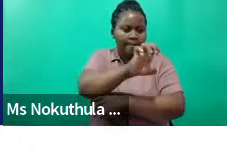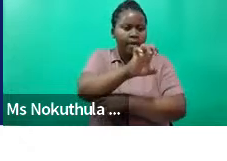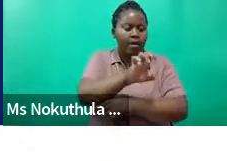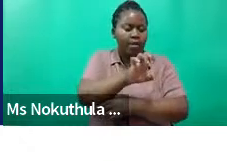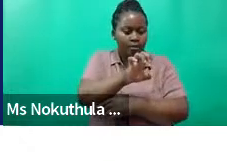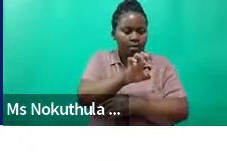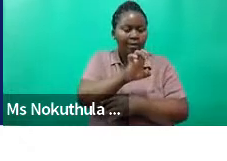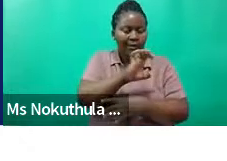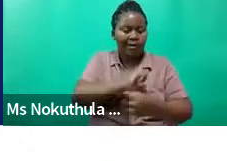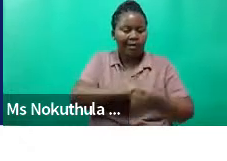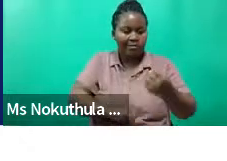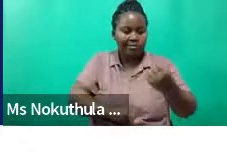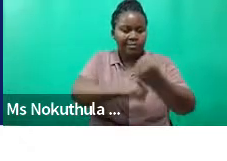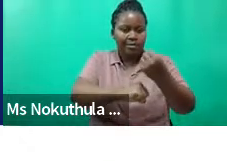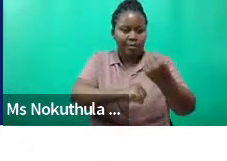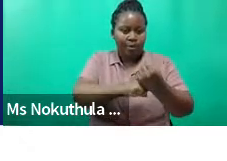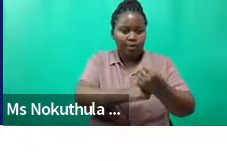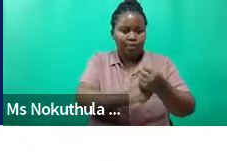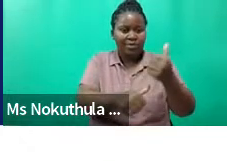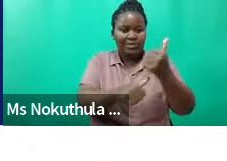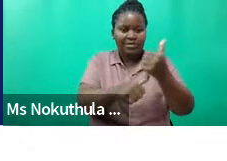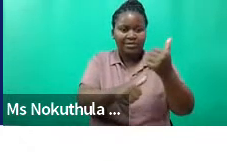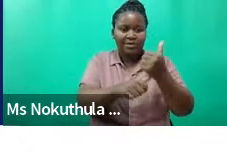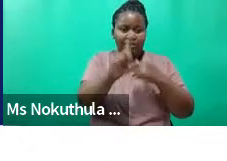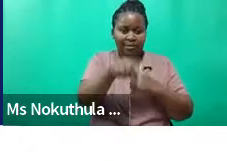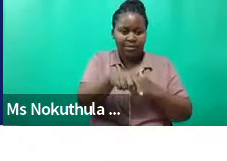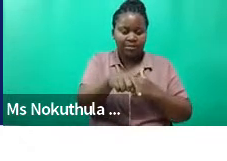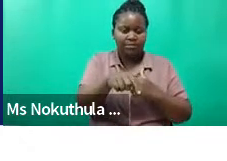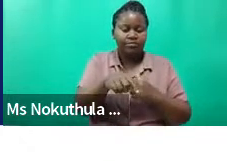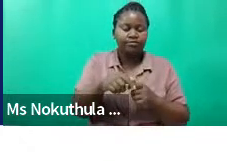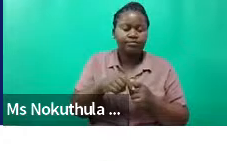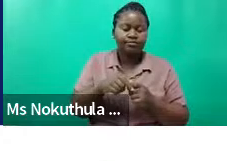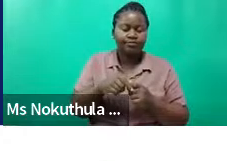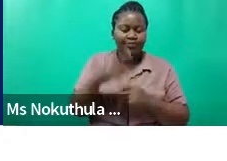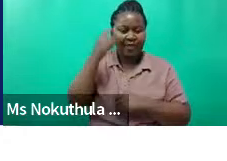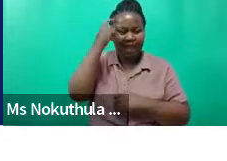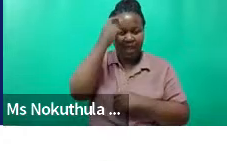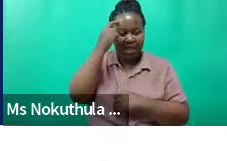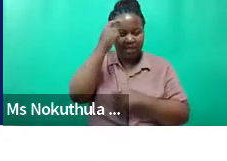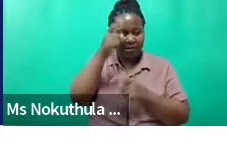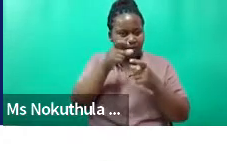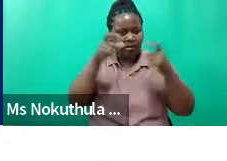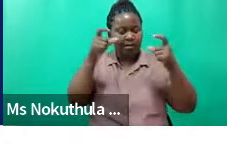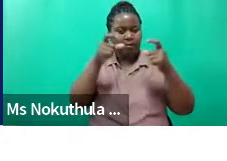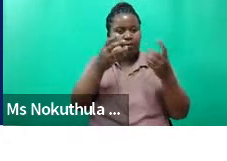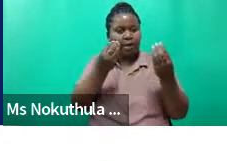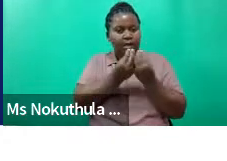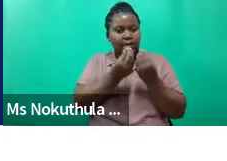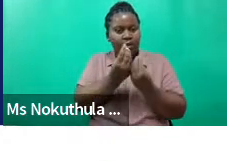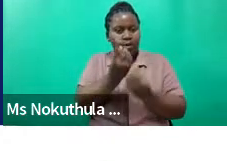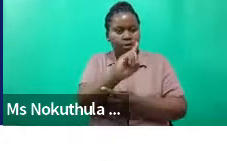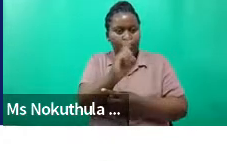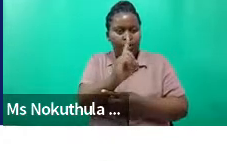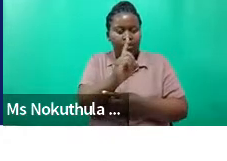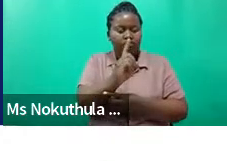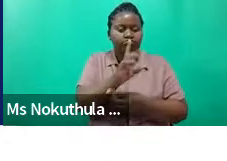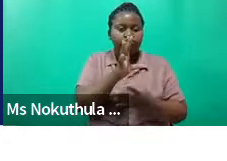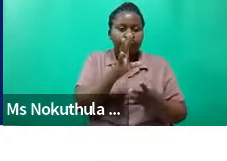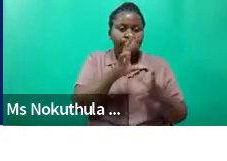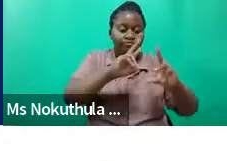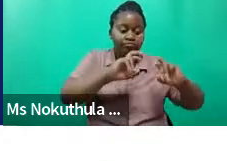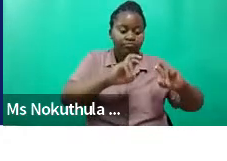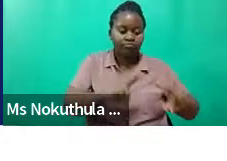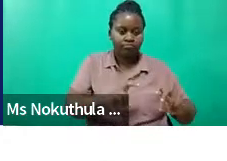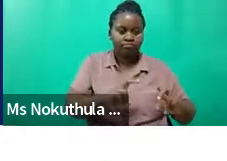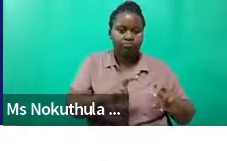supportive assistants as well. And I think the big thing that also came out from the study was that we should